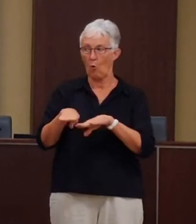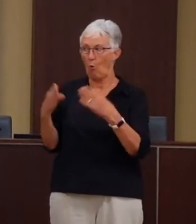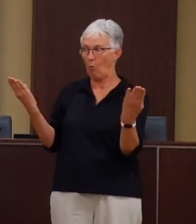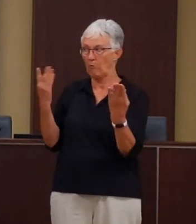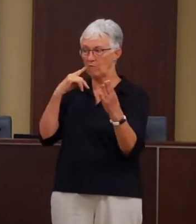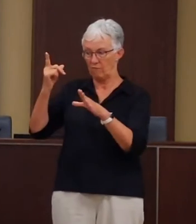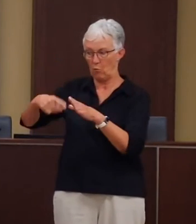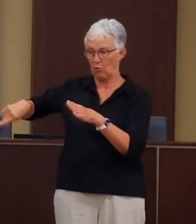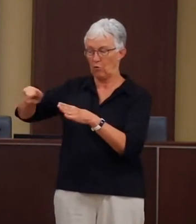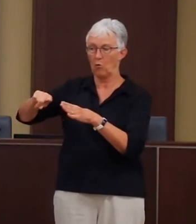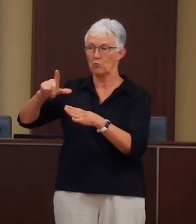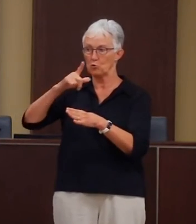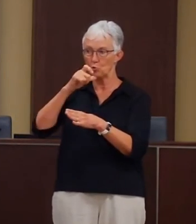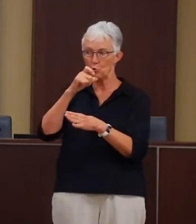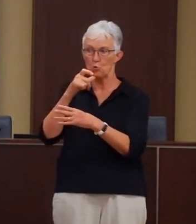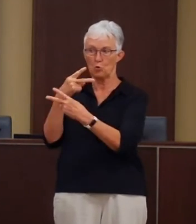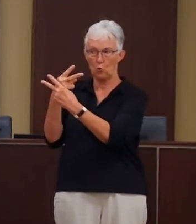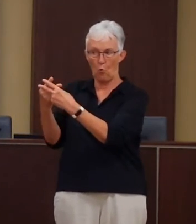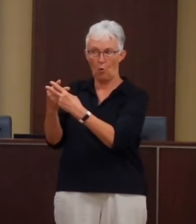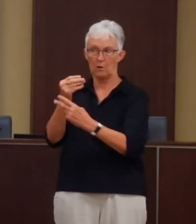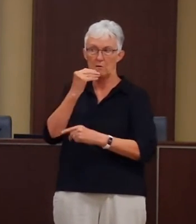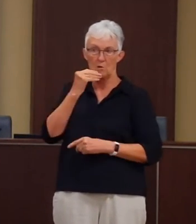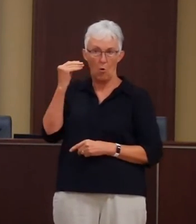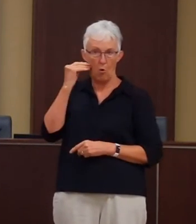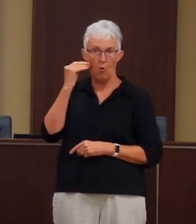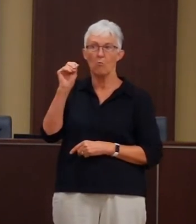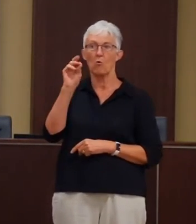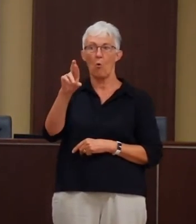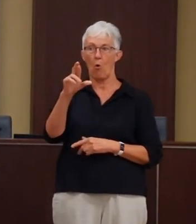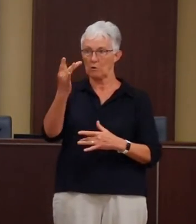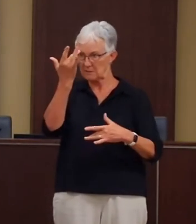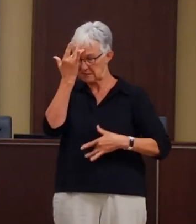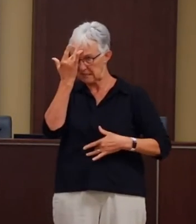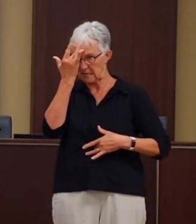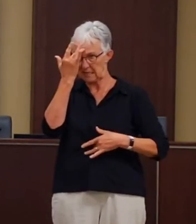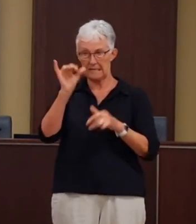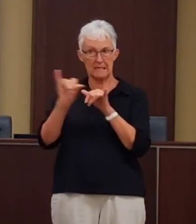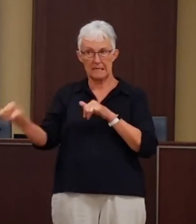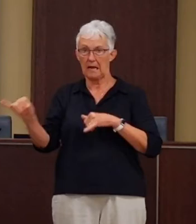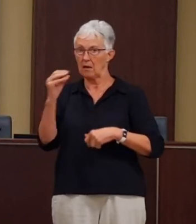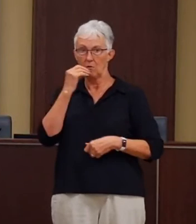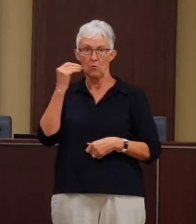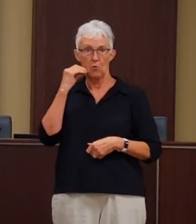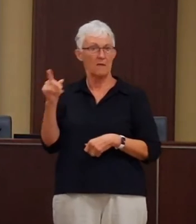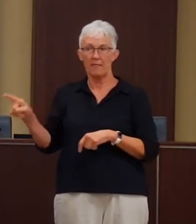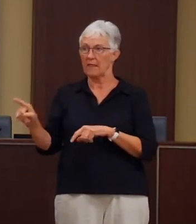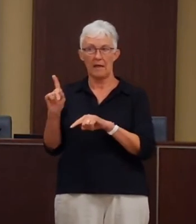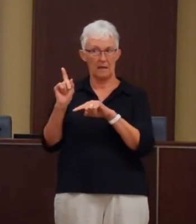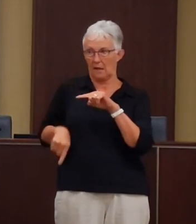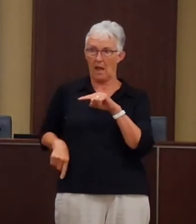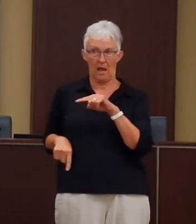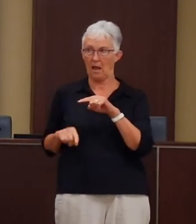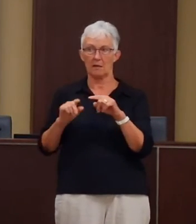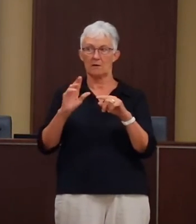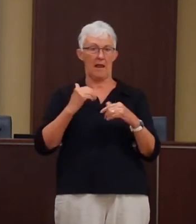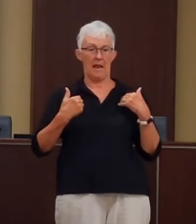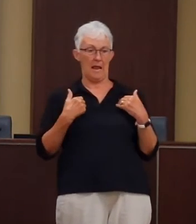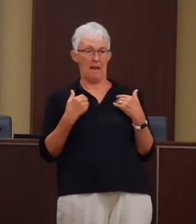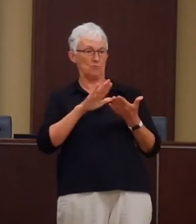extended absence. Extended absences from in-person school will be handled as they were prior to the